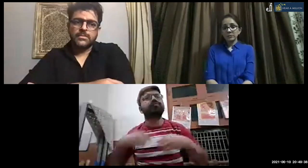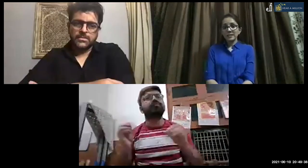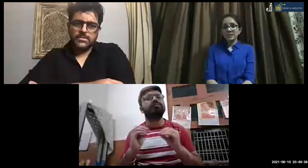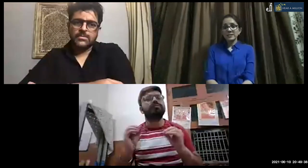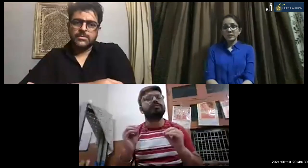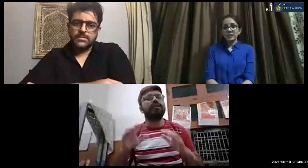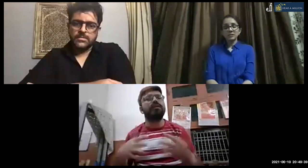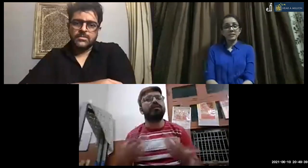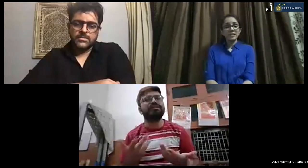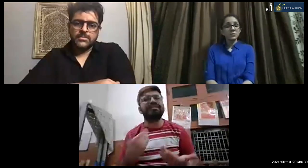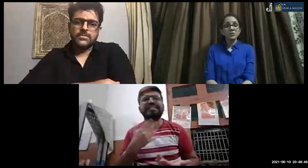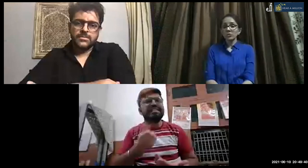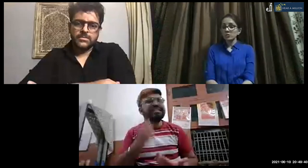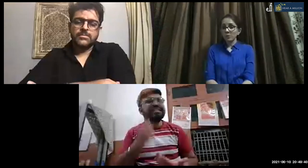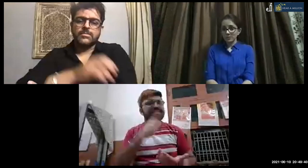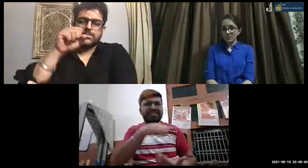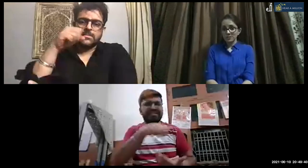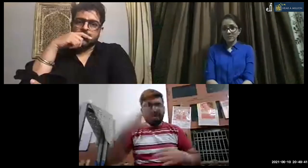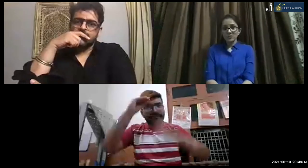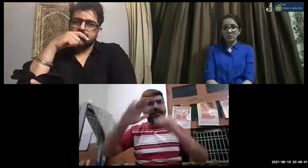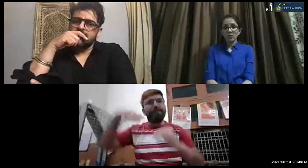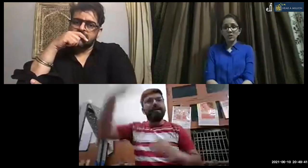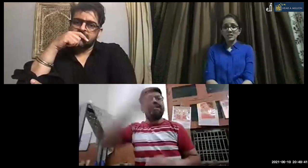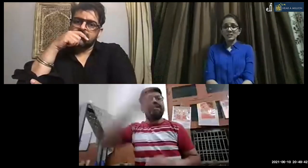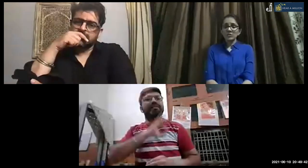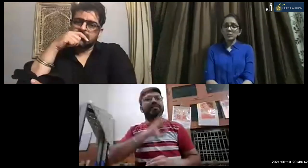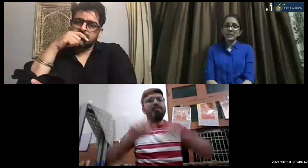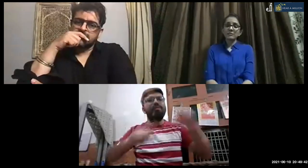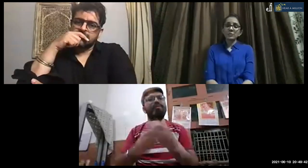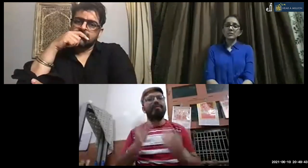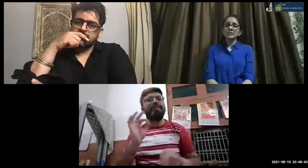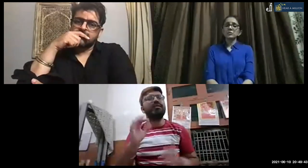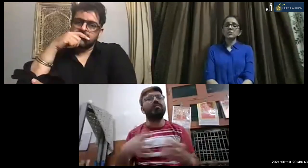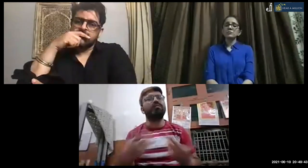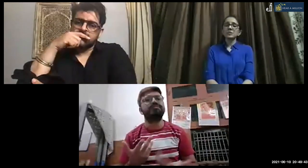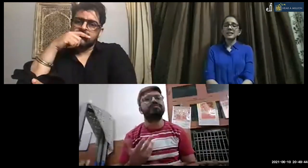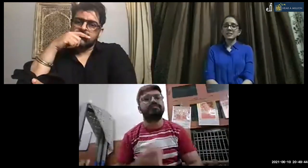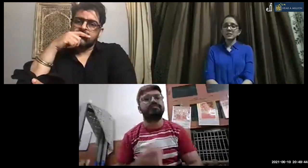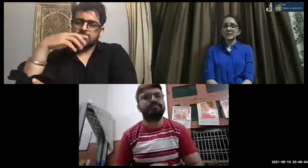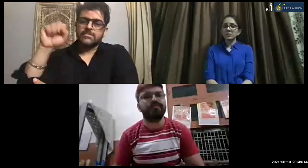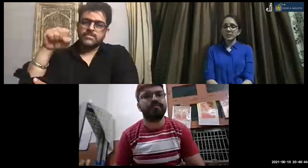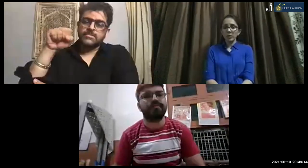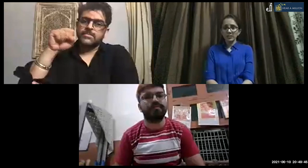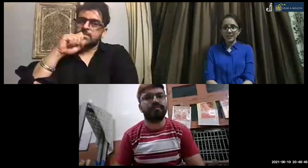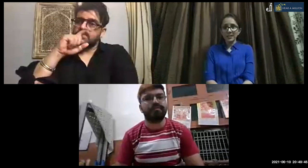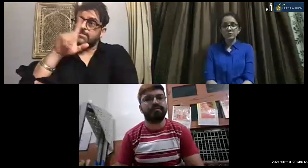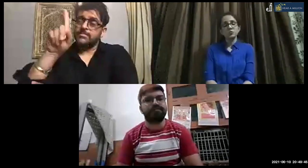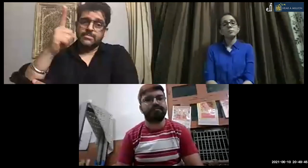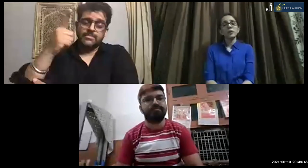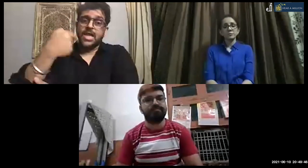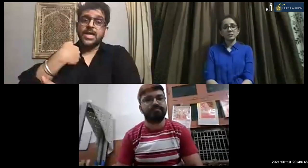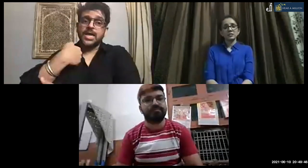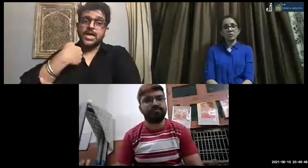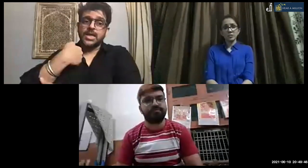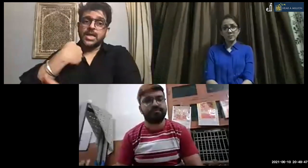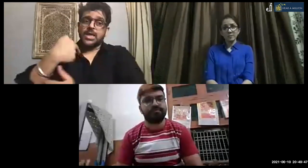paid for that as well, but there has been no response. So, we deaf community, we don't feel like doing that, and we want sign language to be a